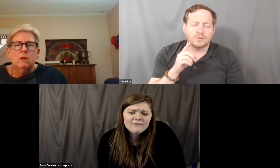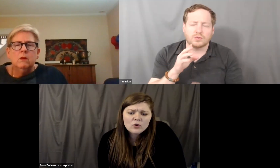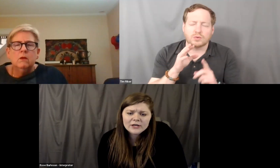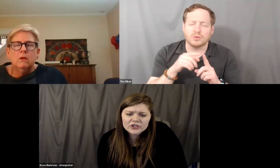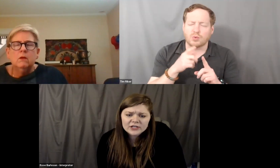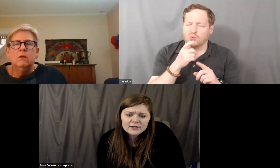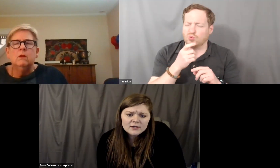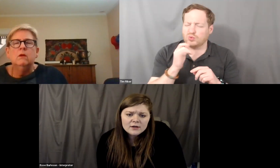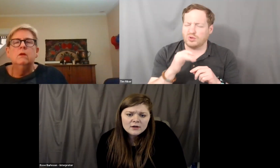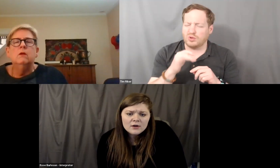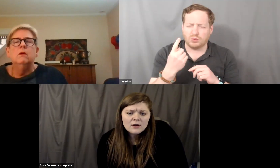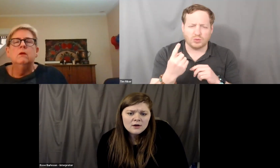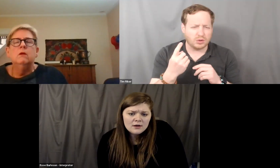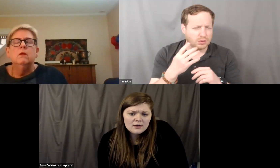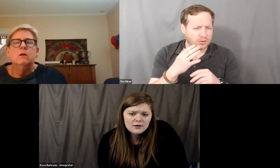I have a question